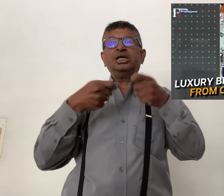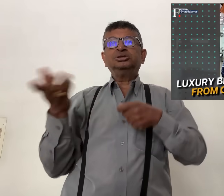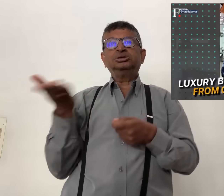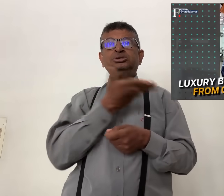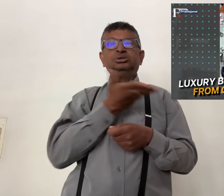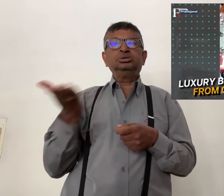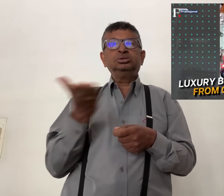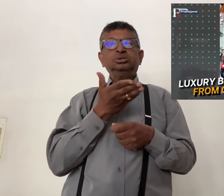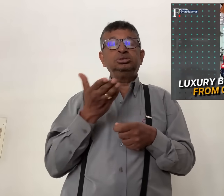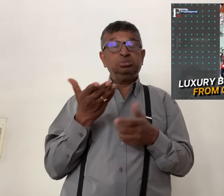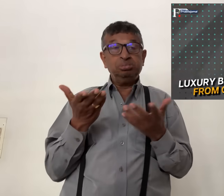to 1,000 USD.